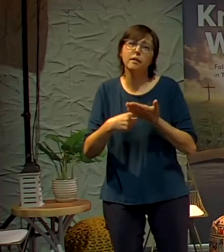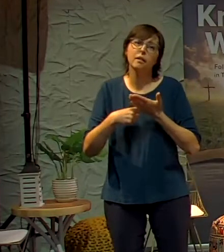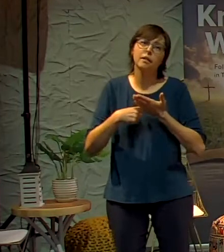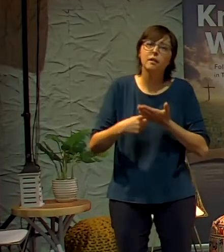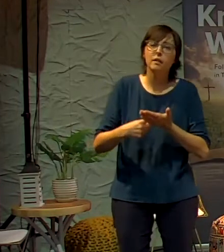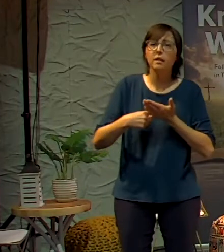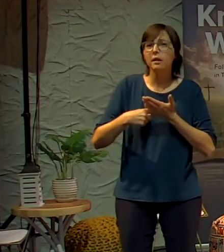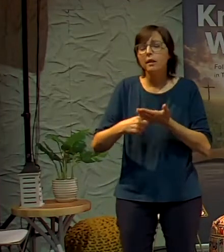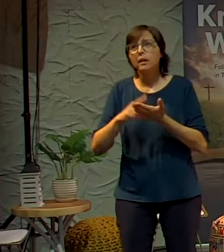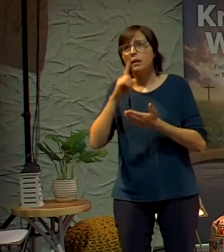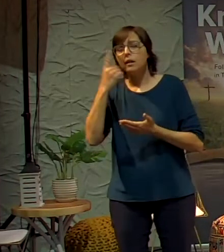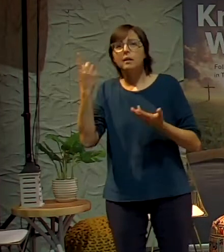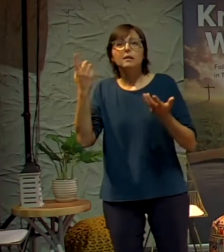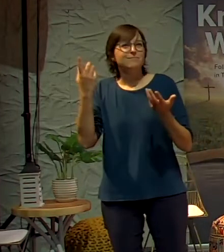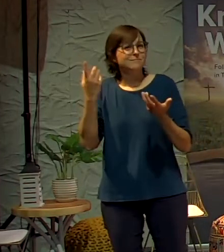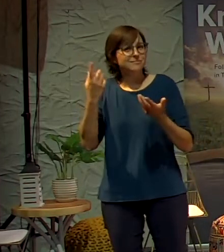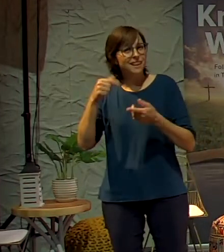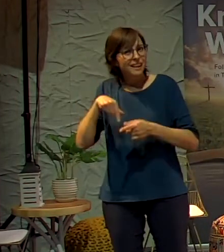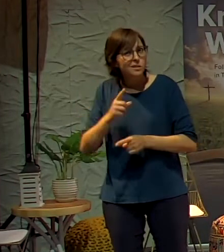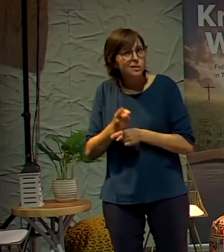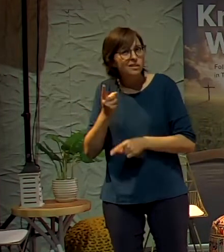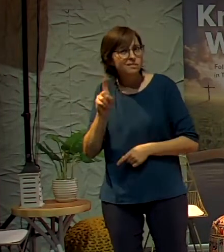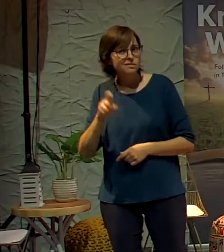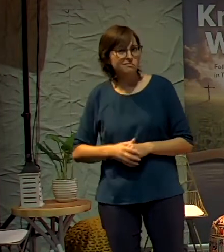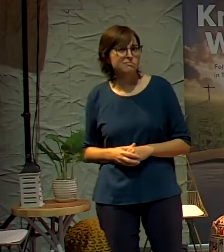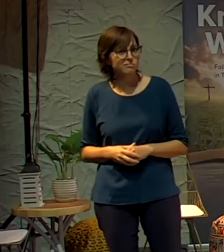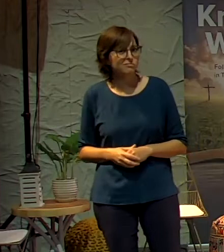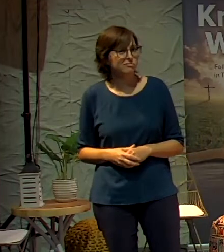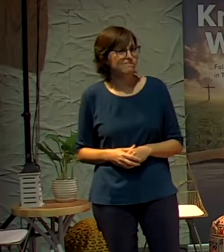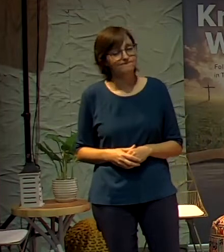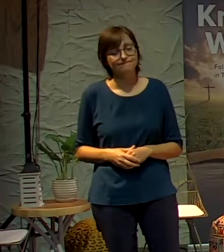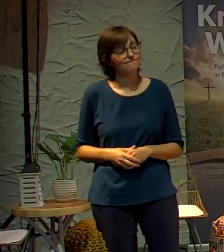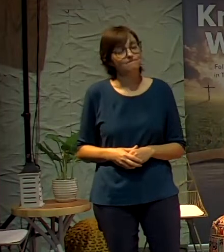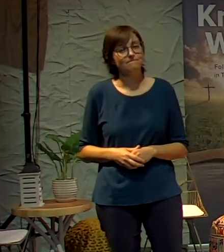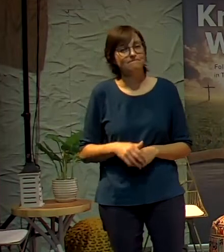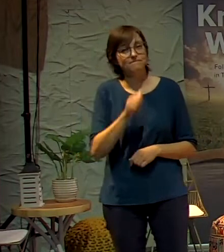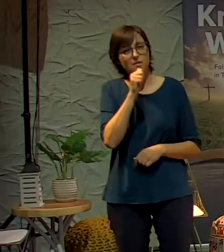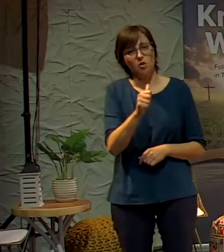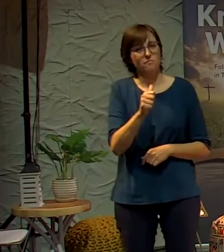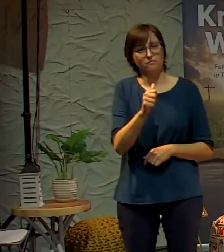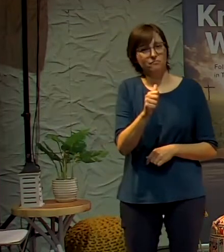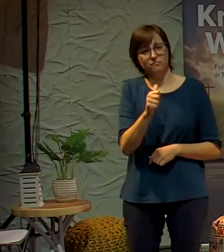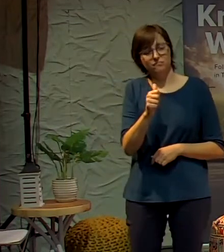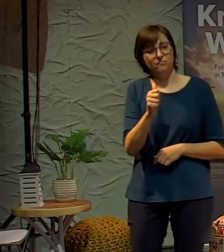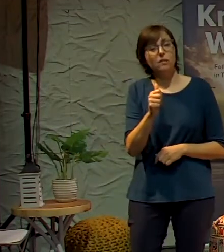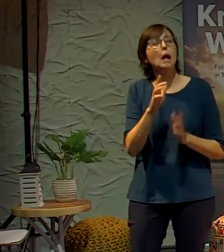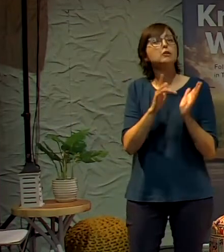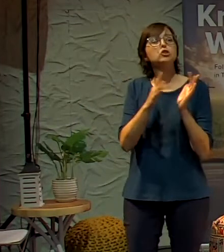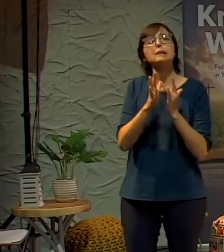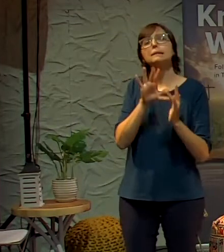nauseum. Is this right? And I think it's not right. And I think that's what Jesus is saying